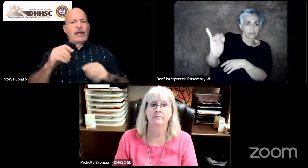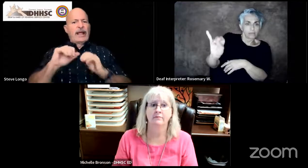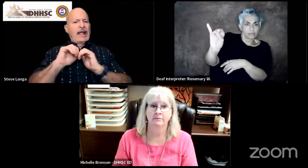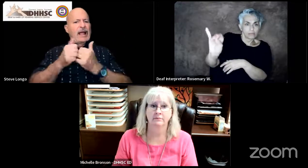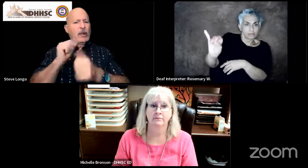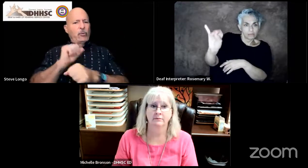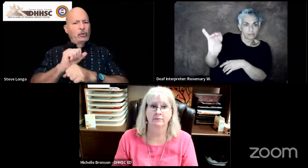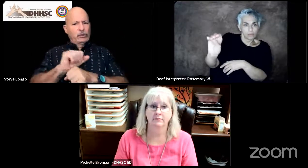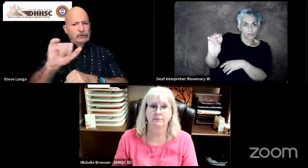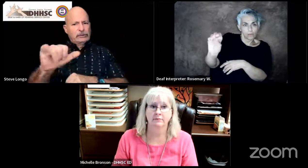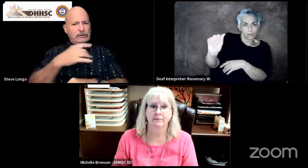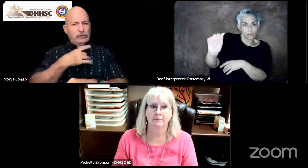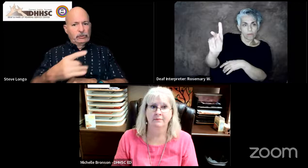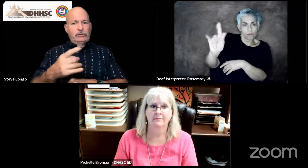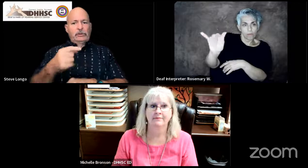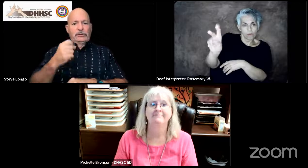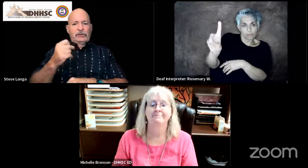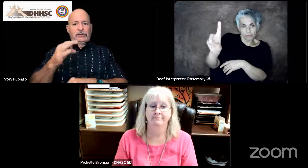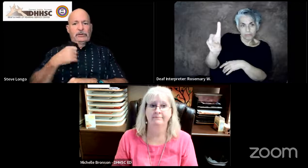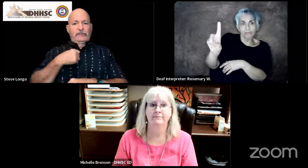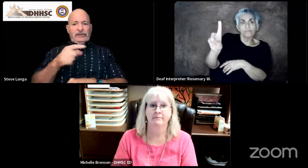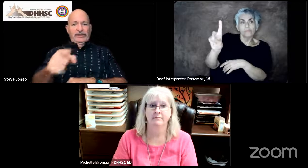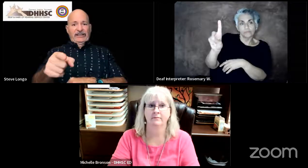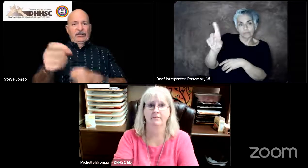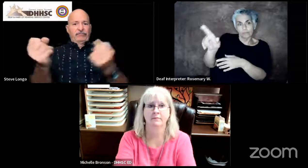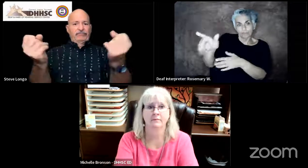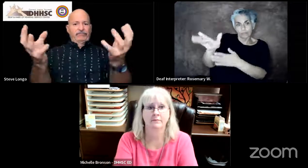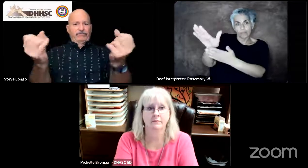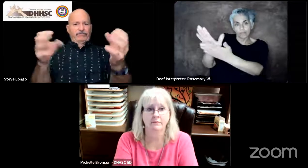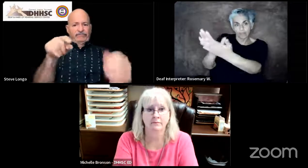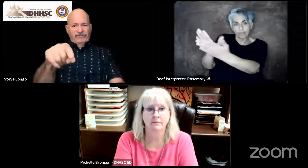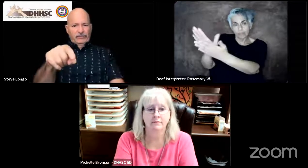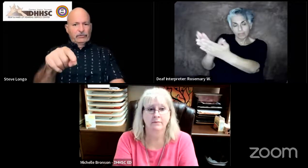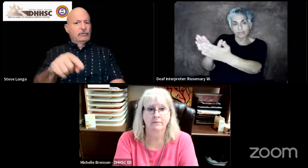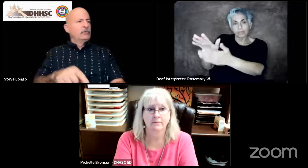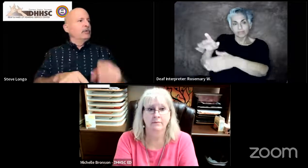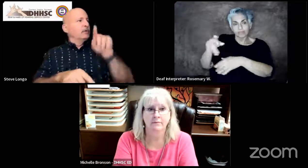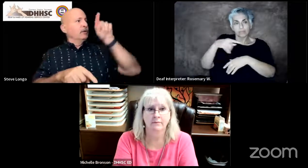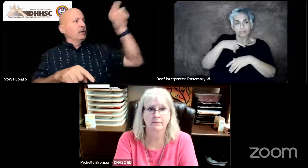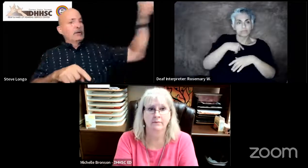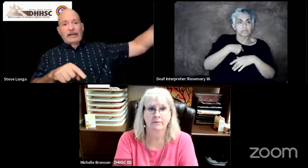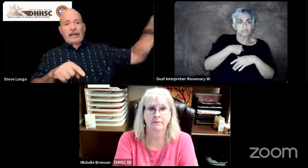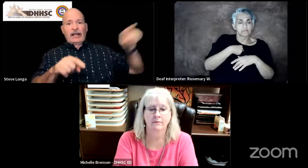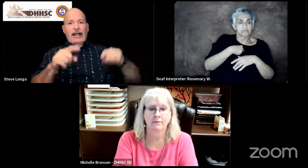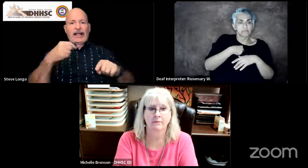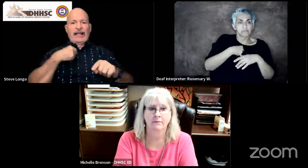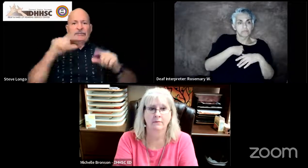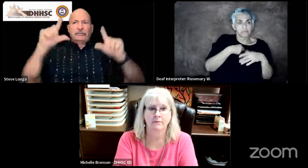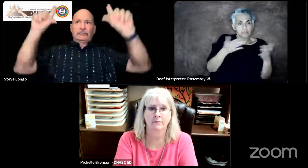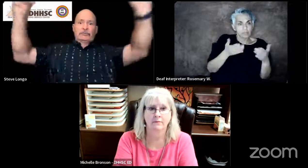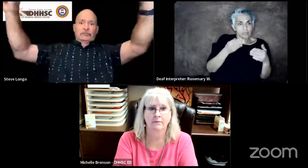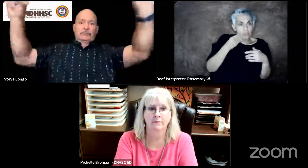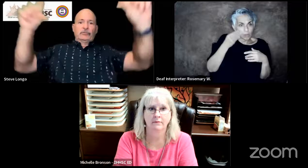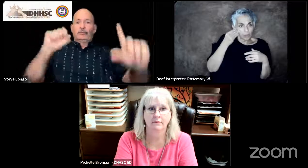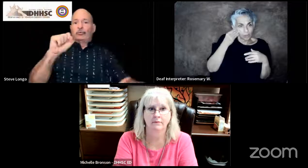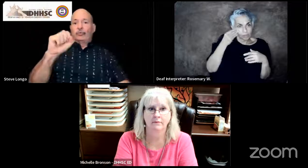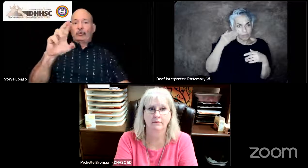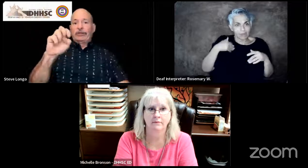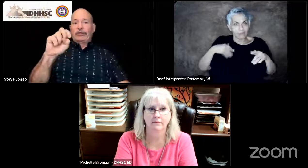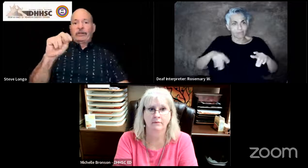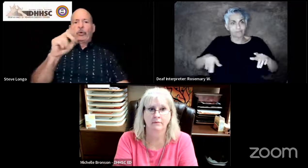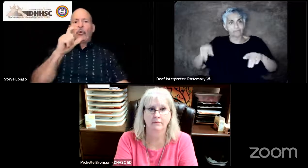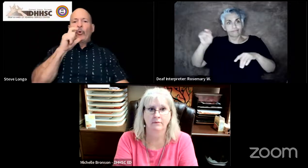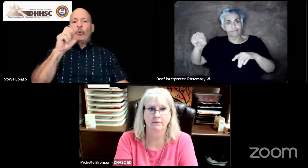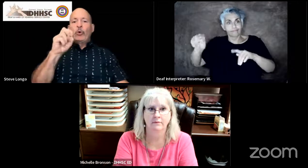and meeting individuals who are in Oakland and learning about how that works. I